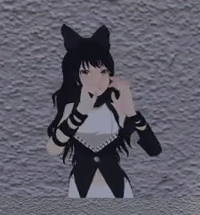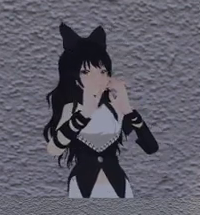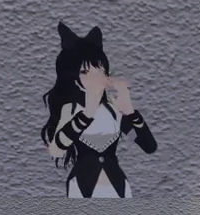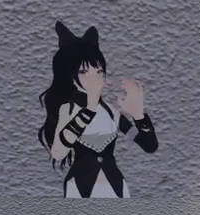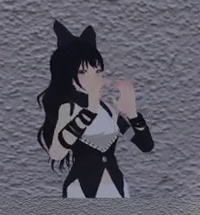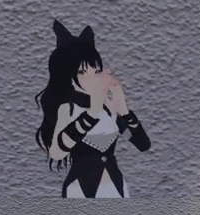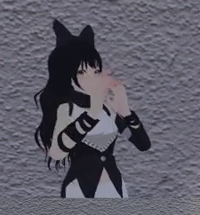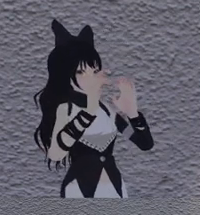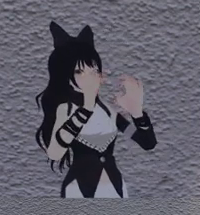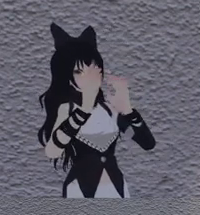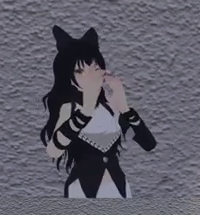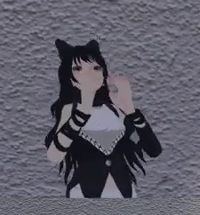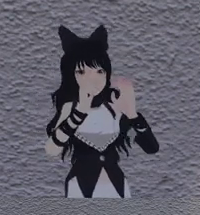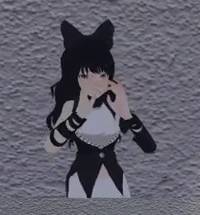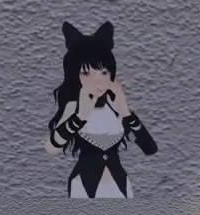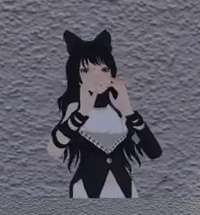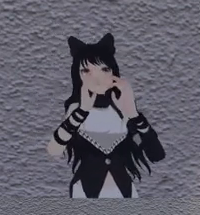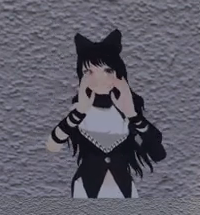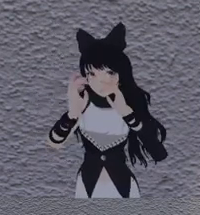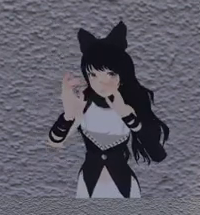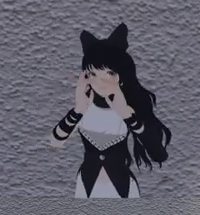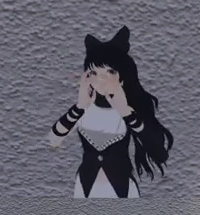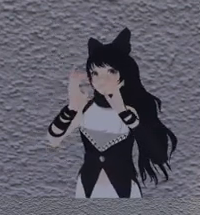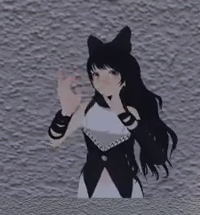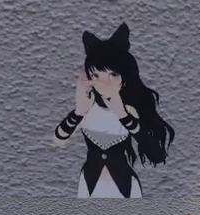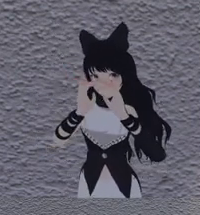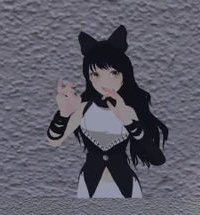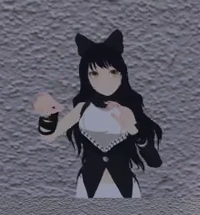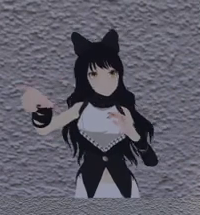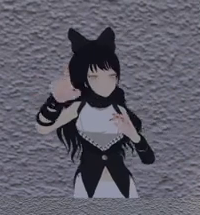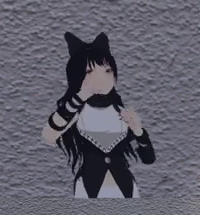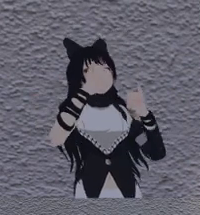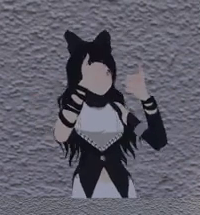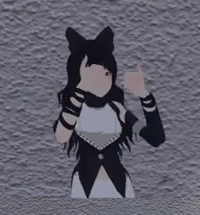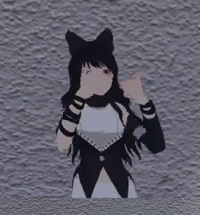Now, communicate. 2C hands. Communicate.